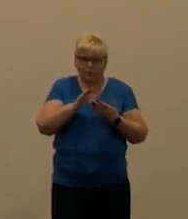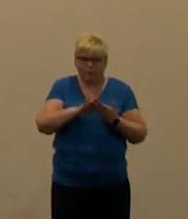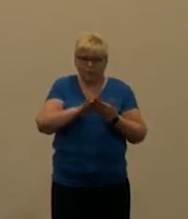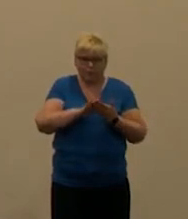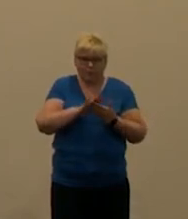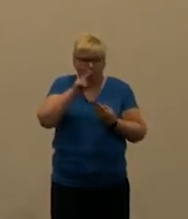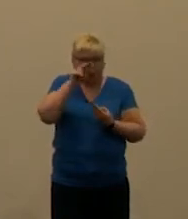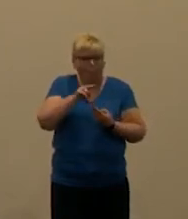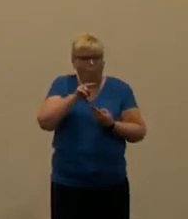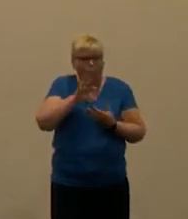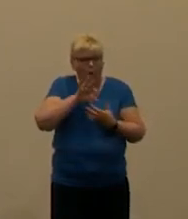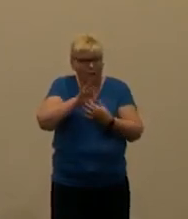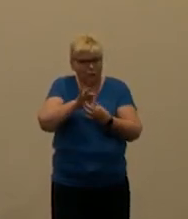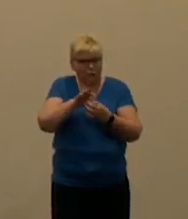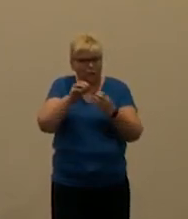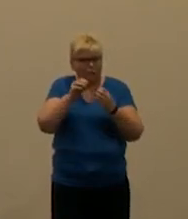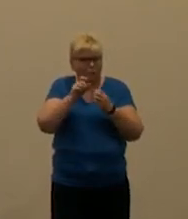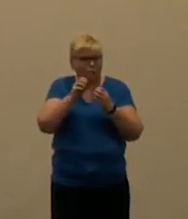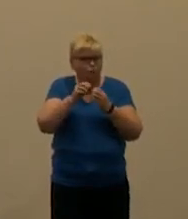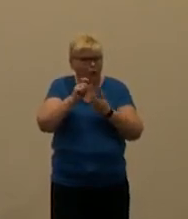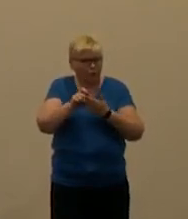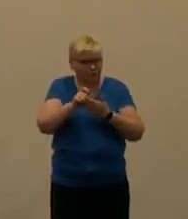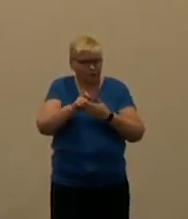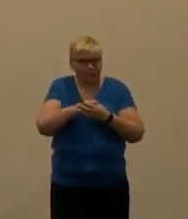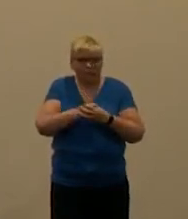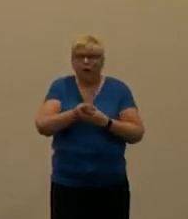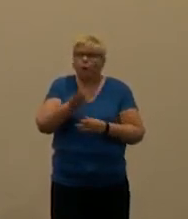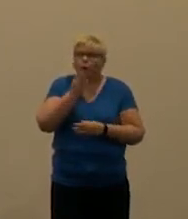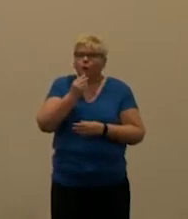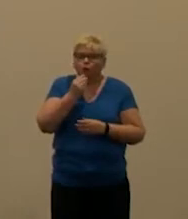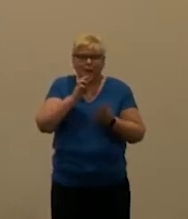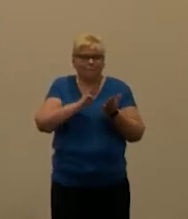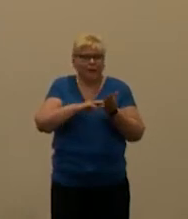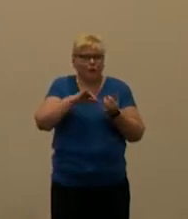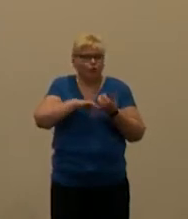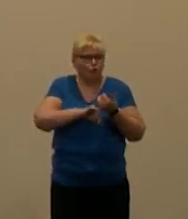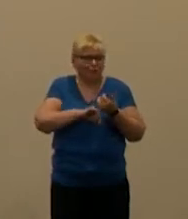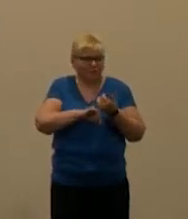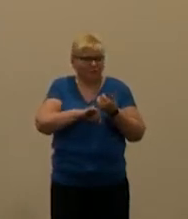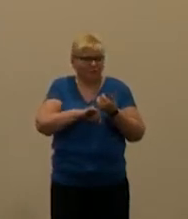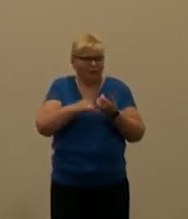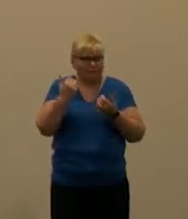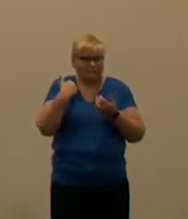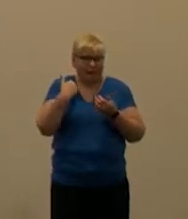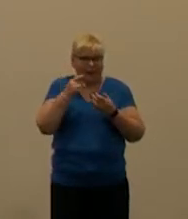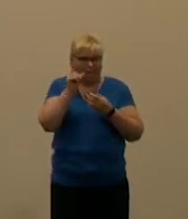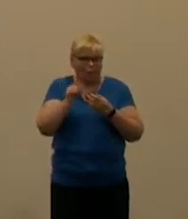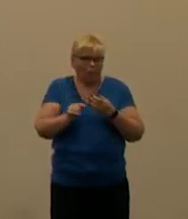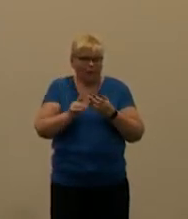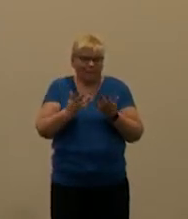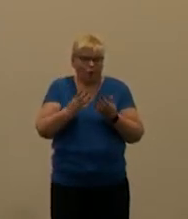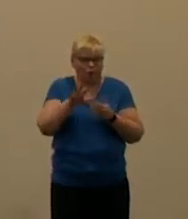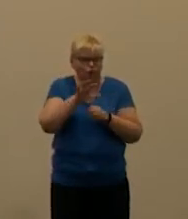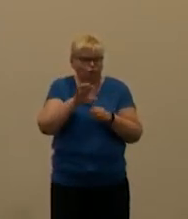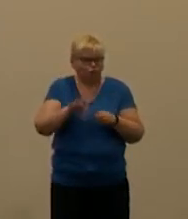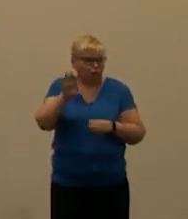branch office and to the cloud, and you're using the Microsoft backbone for the region interconnect.